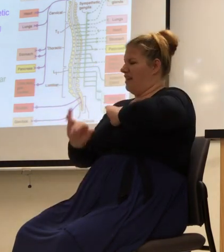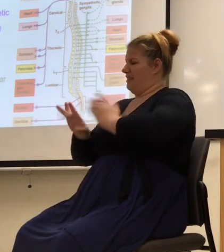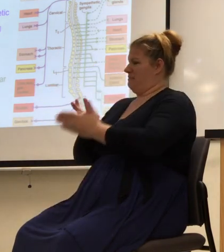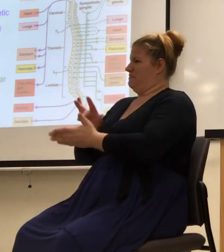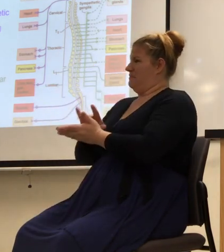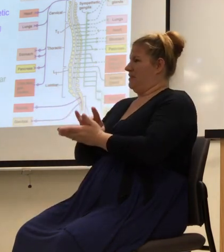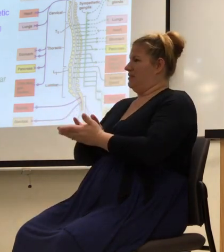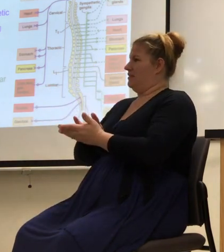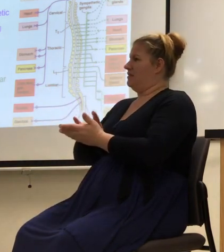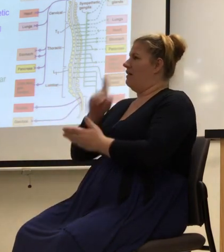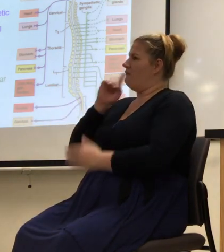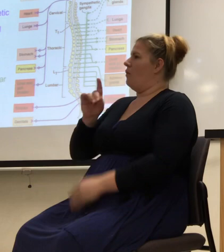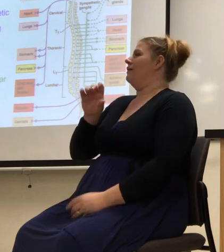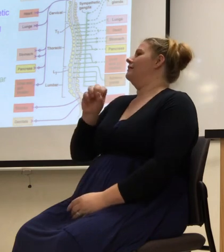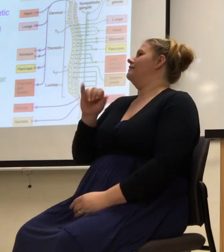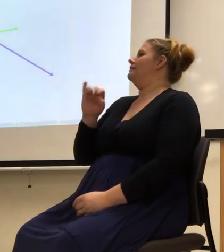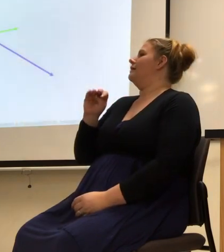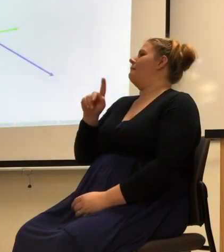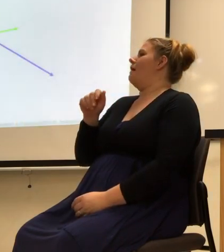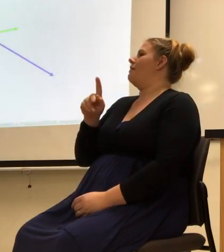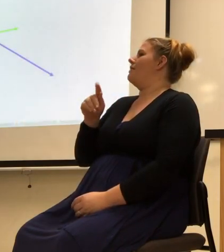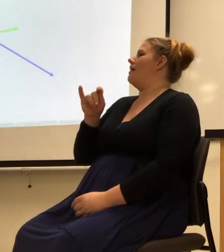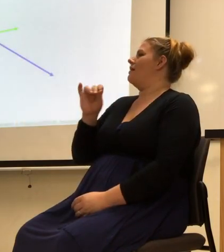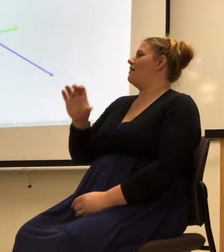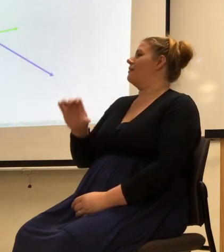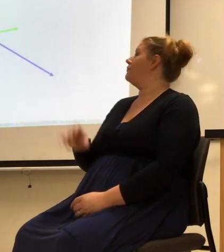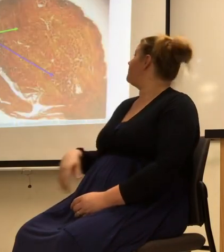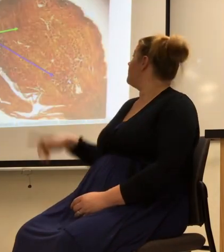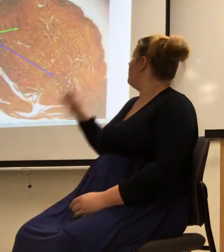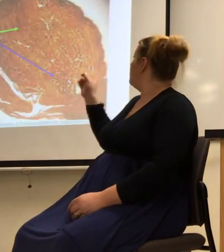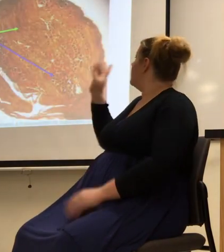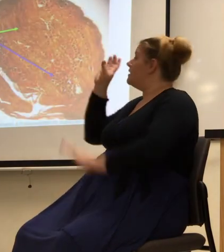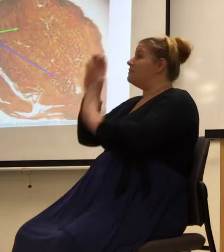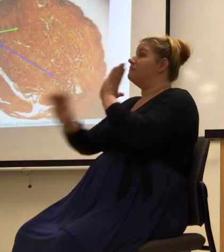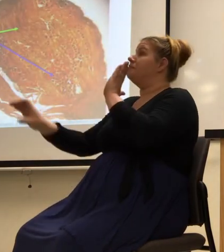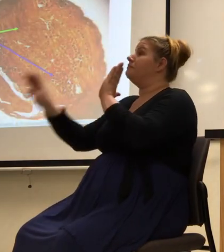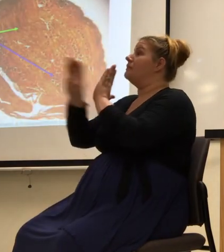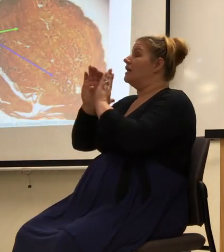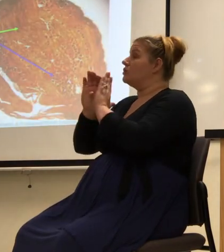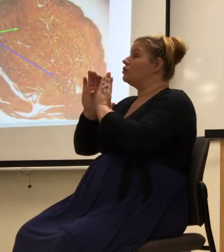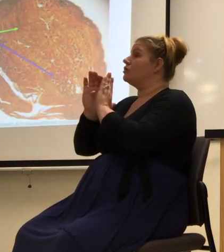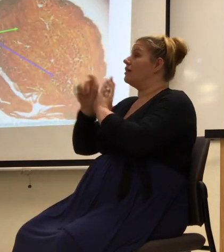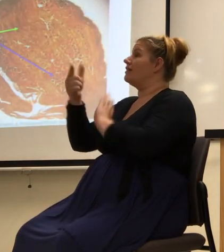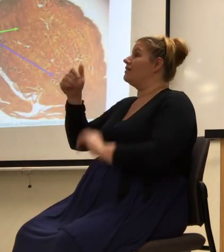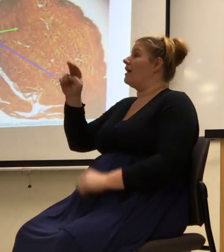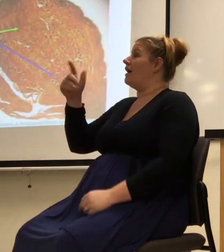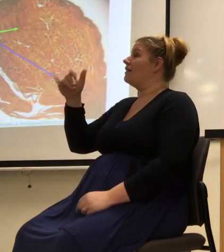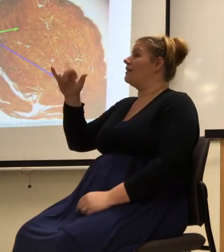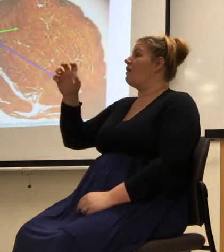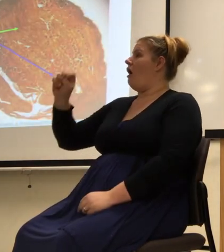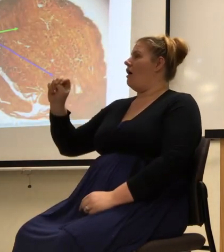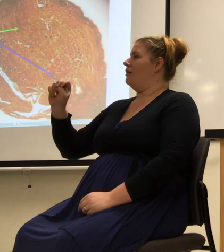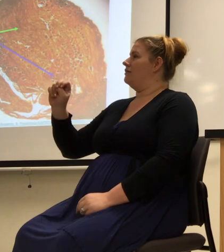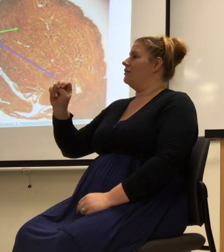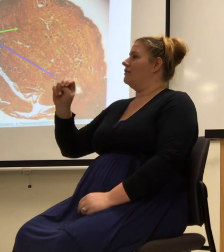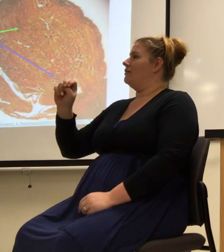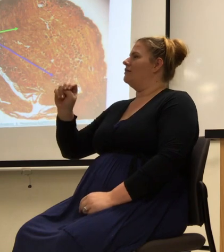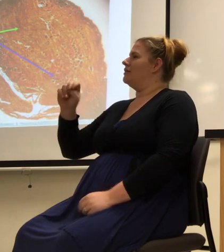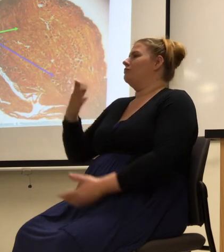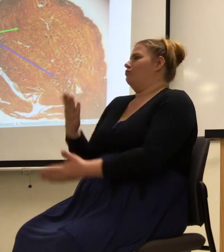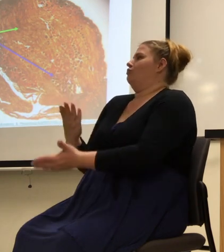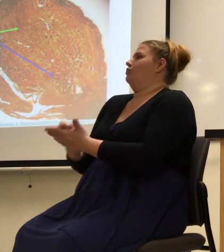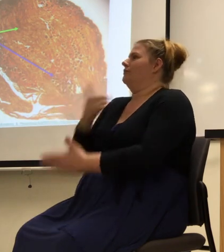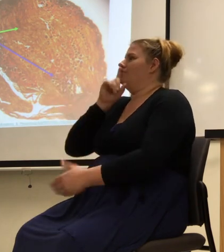for sympathetics. Here's a picture of a ganglion, just to show you that they really do exist. I'm not going to test you on this,